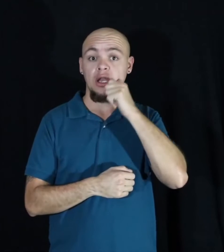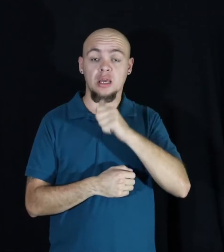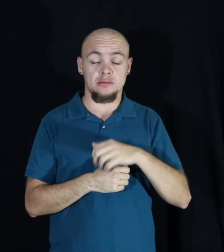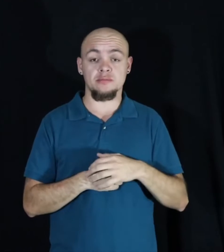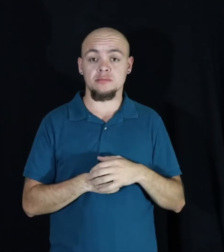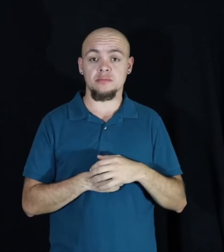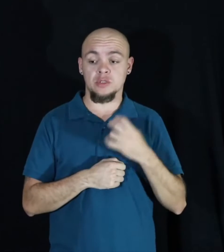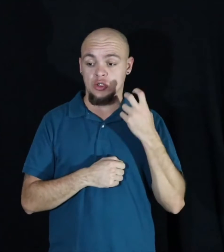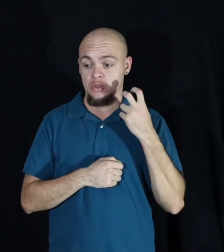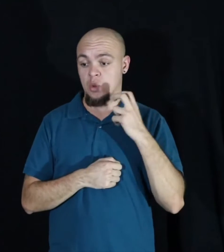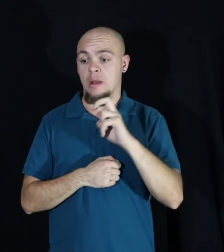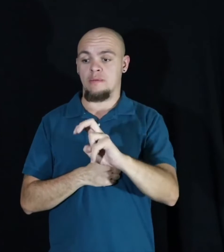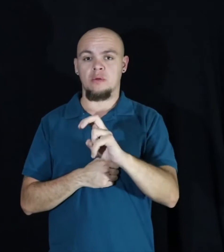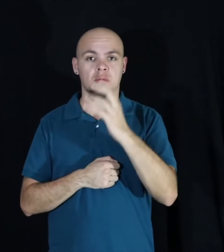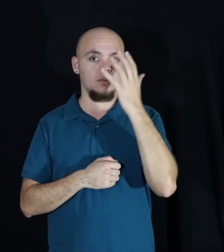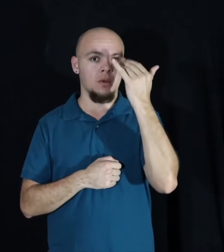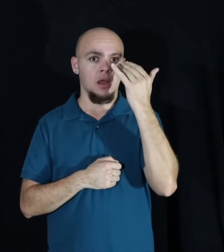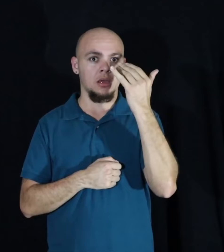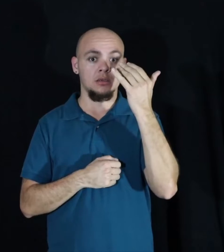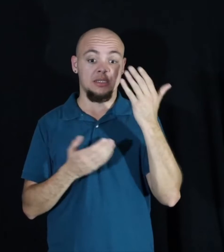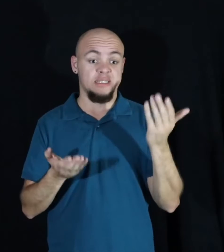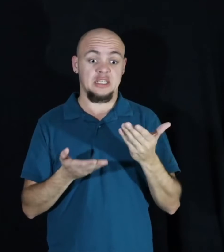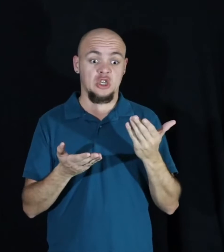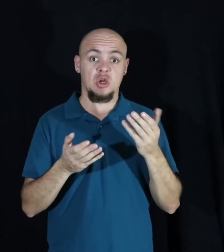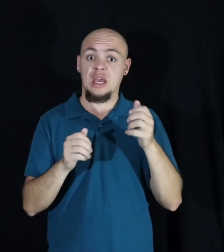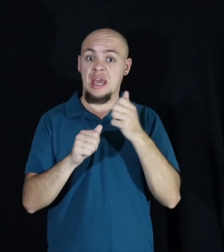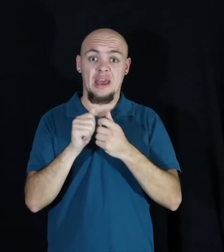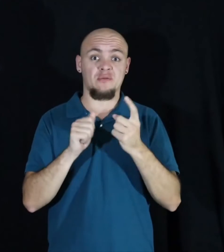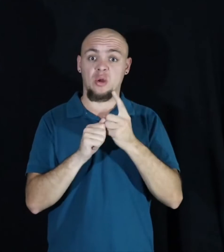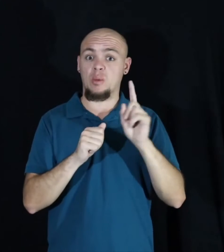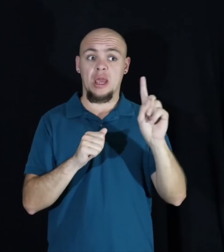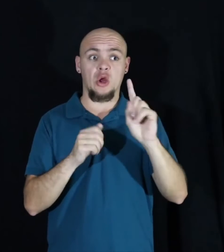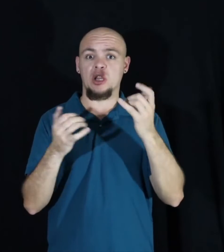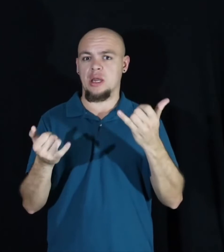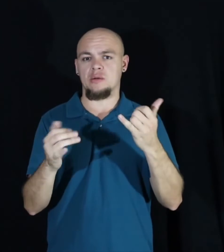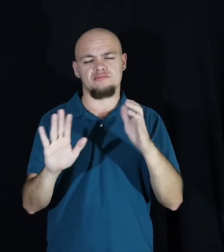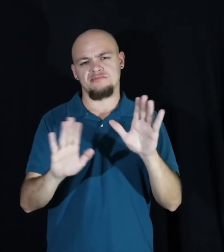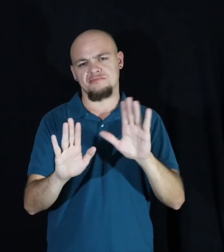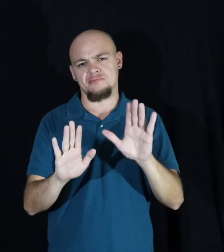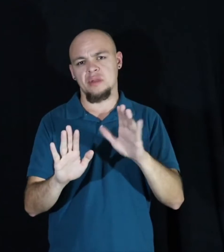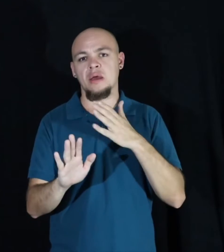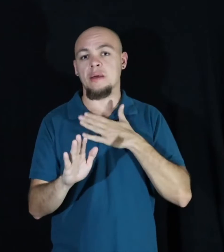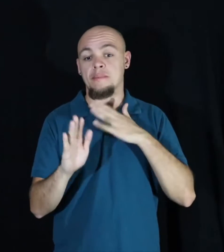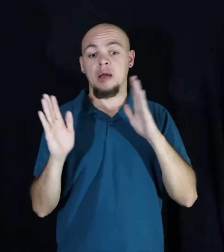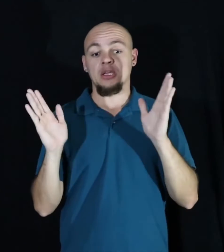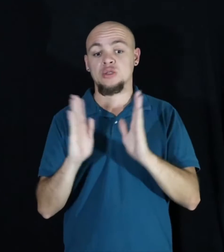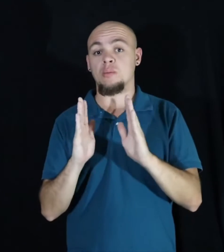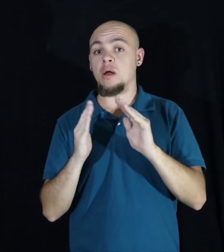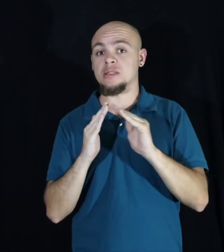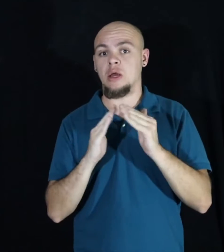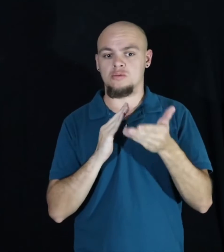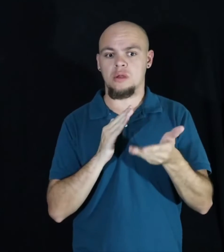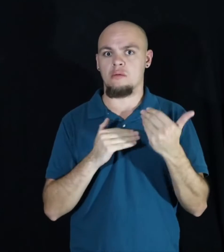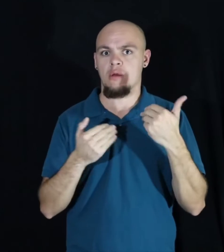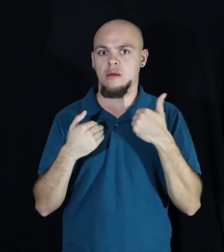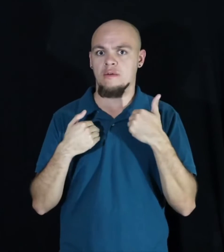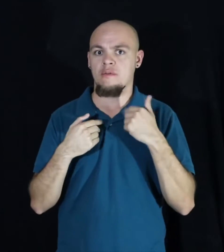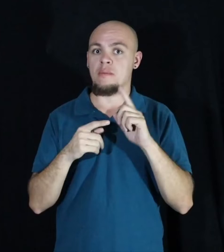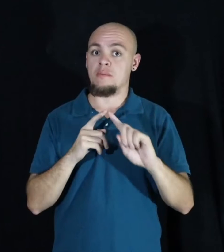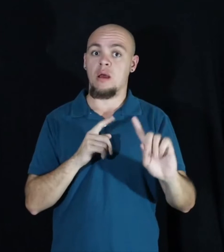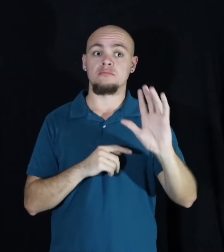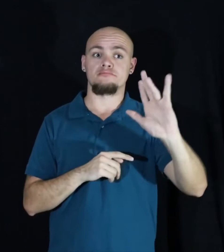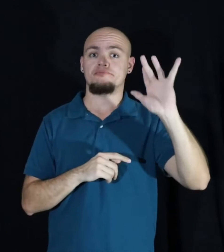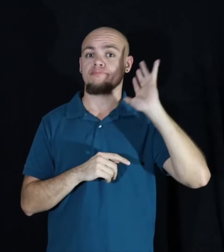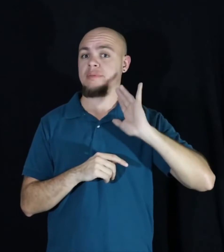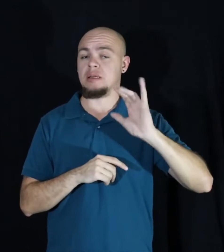because it wasn't everywhere like it is now. Now it's in my small town. But back then